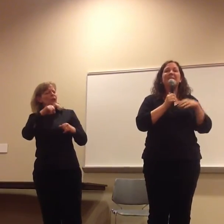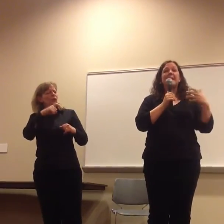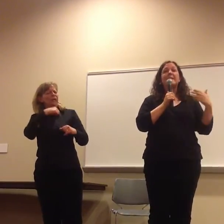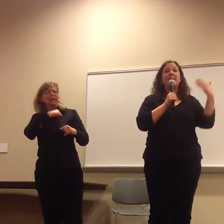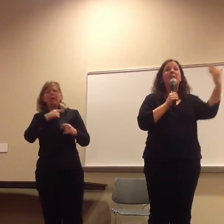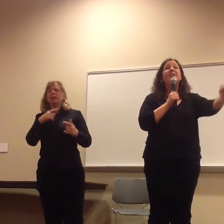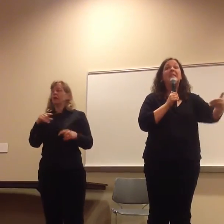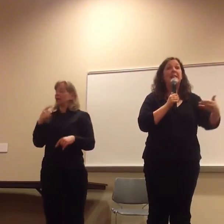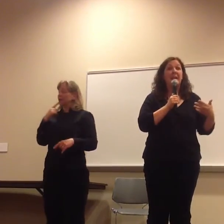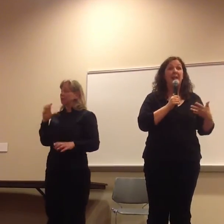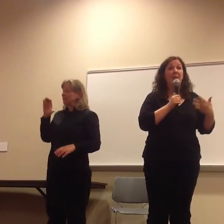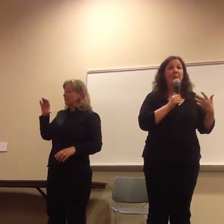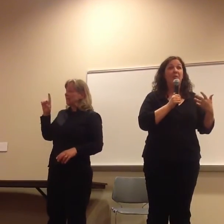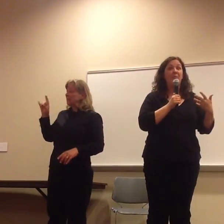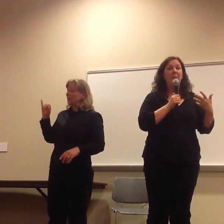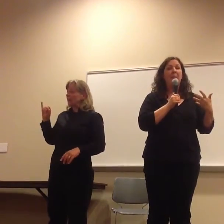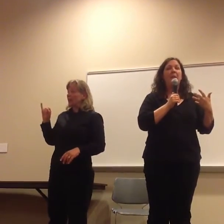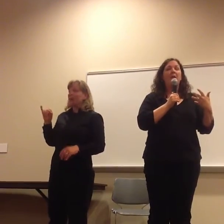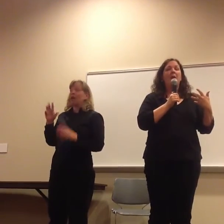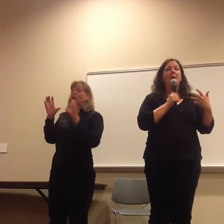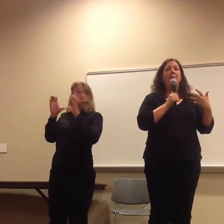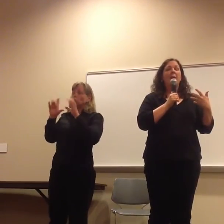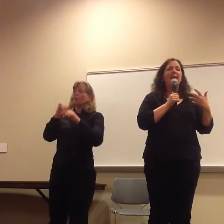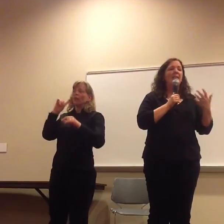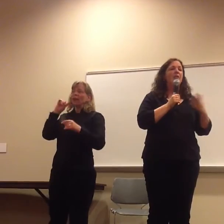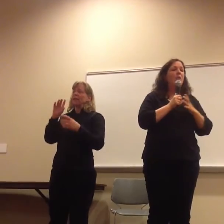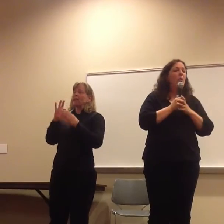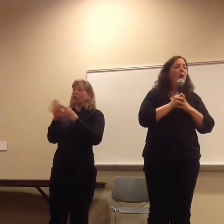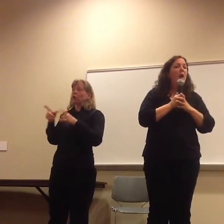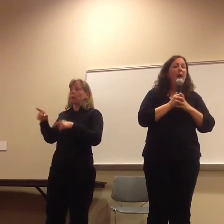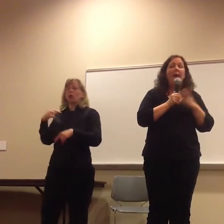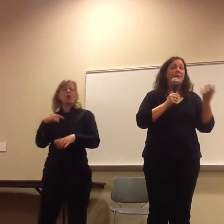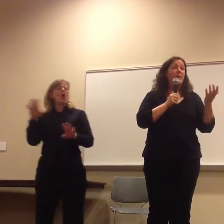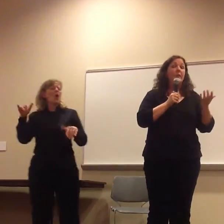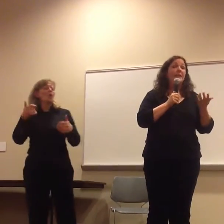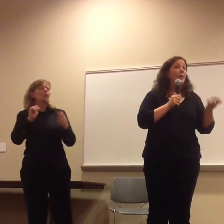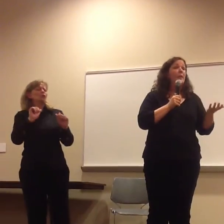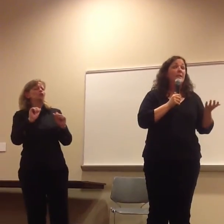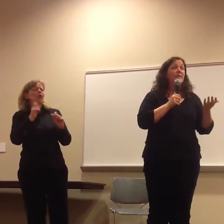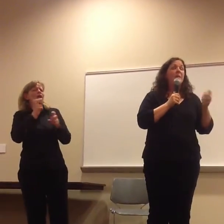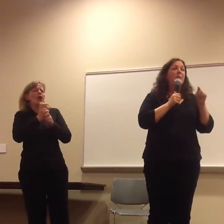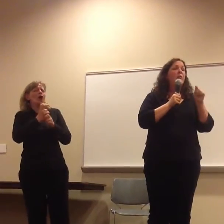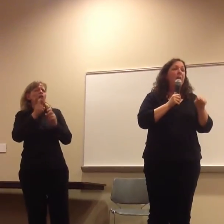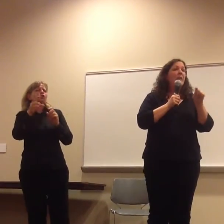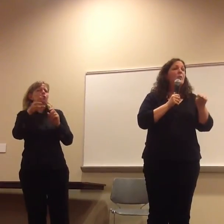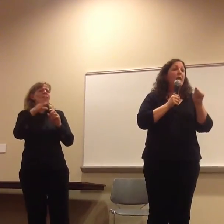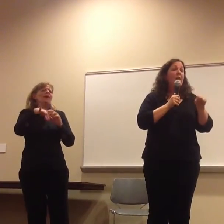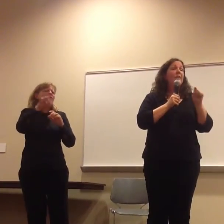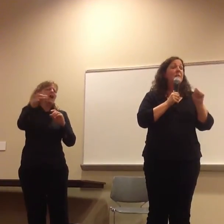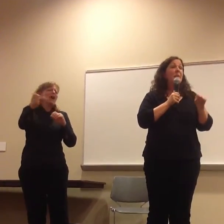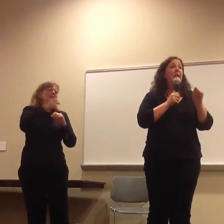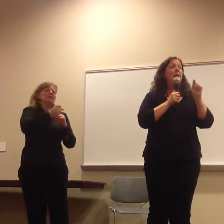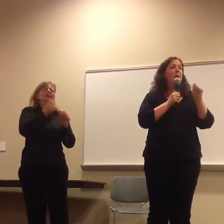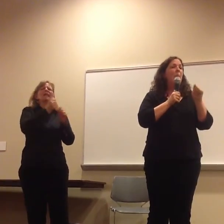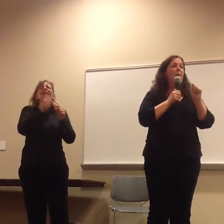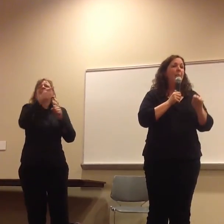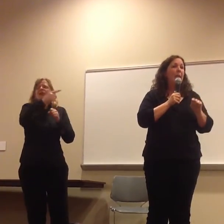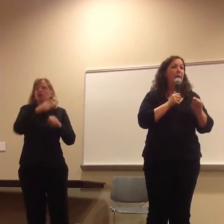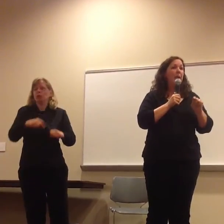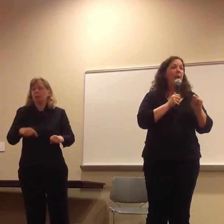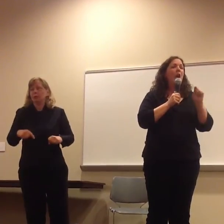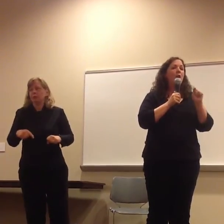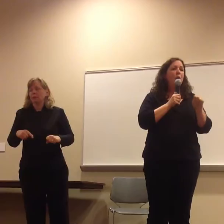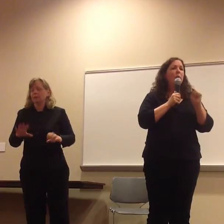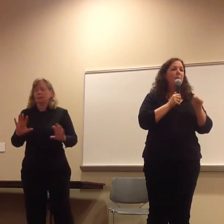So that's the next time he'll see sign language. And I said, I'm sorry to tell you this, but you might as well have this meeting about a